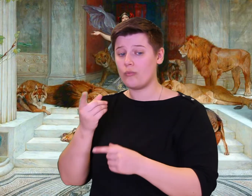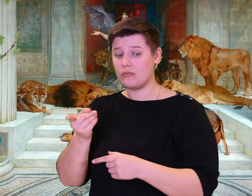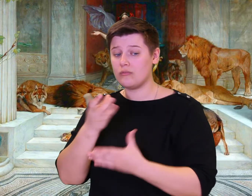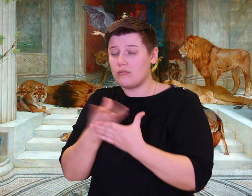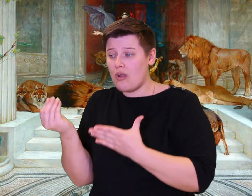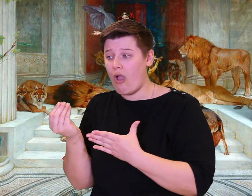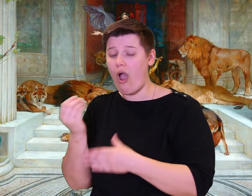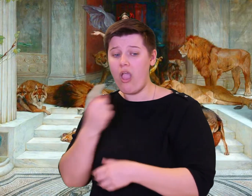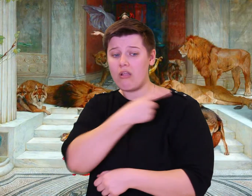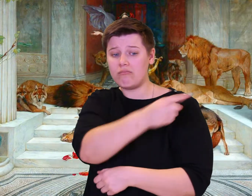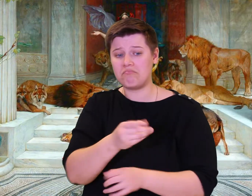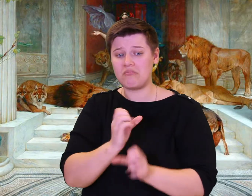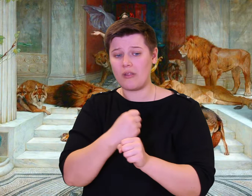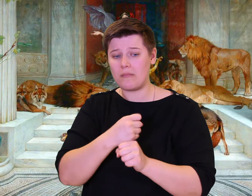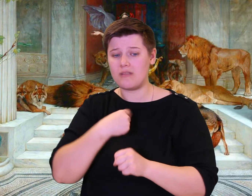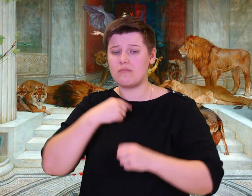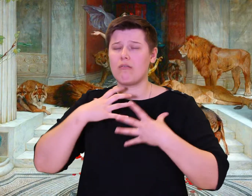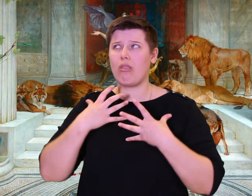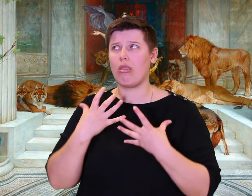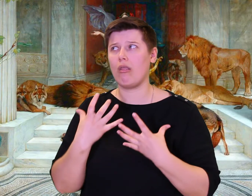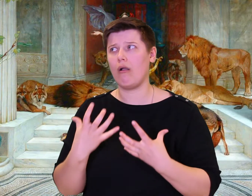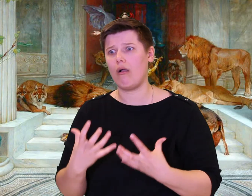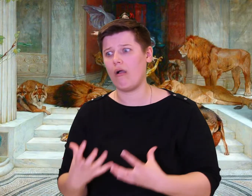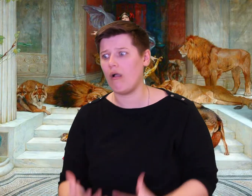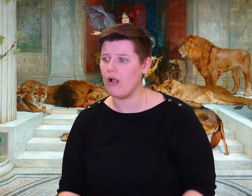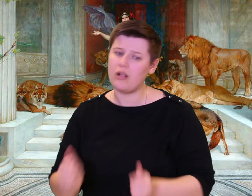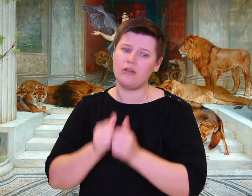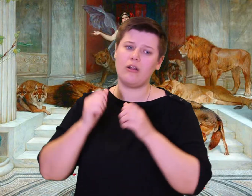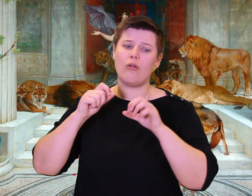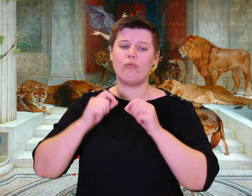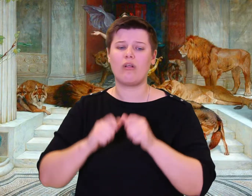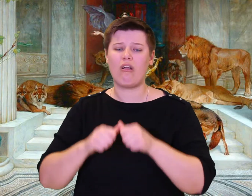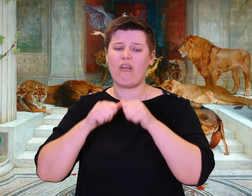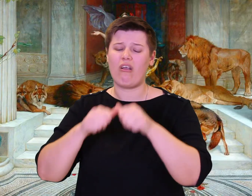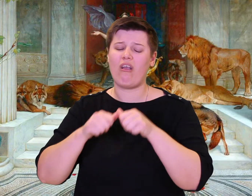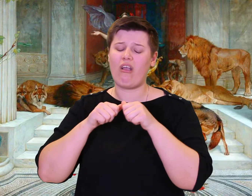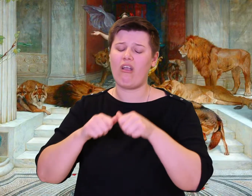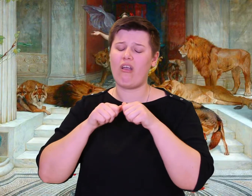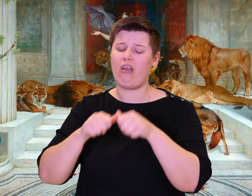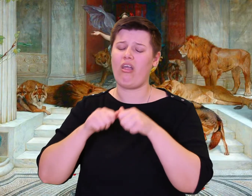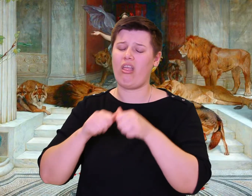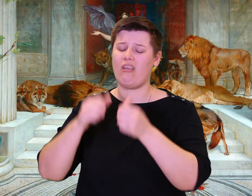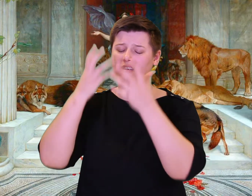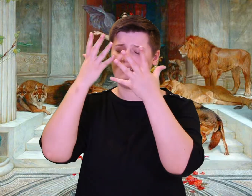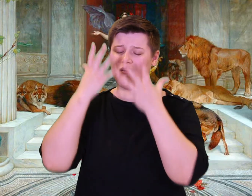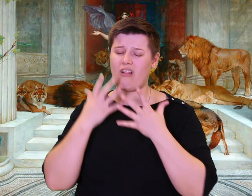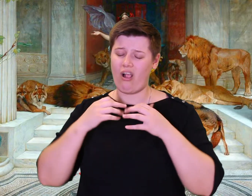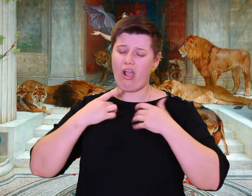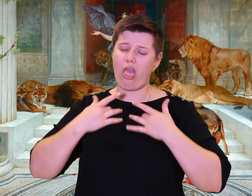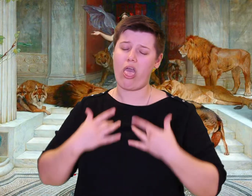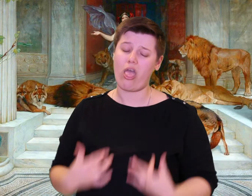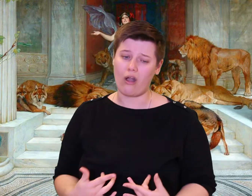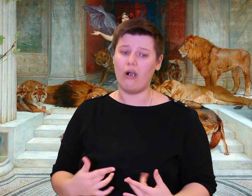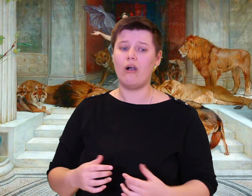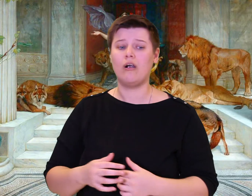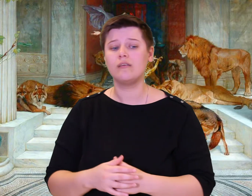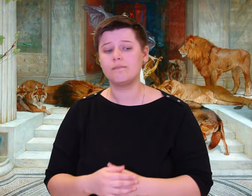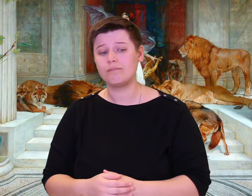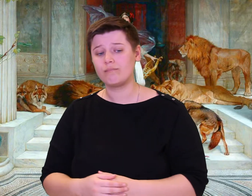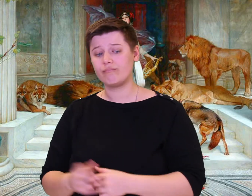My warrior soul agreed. So all day long till sunset we kept sitting at the feast of meat and sweet, strong